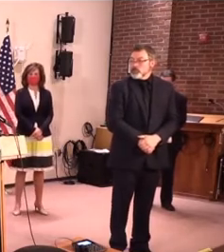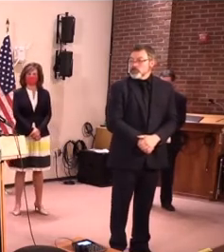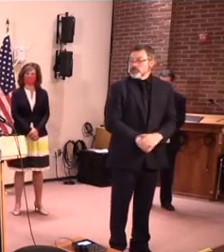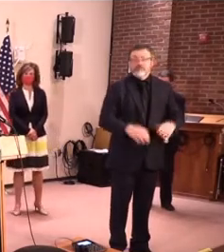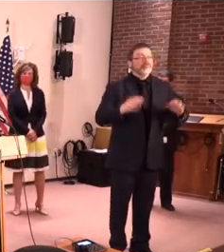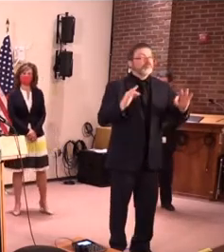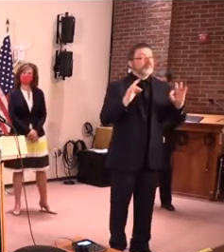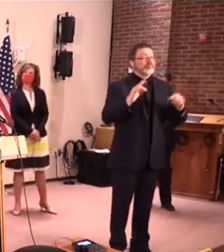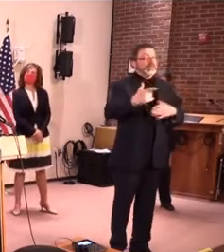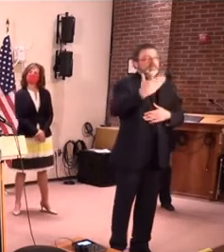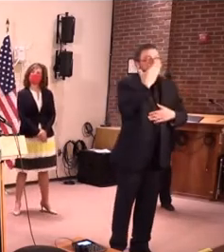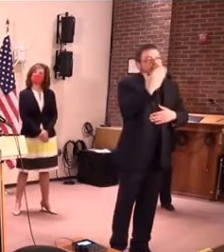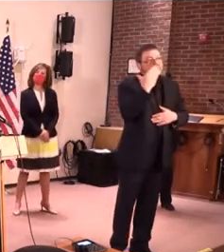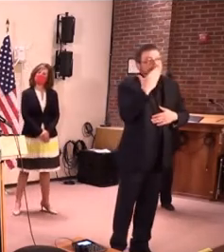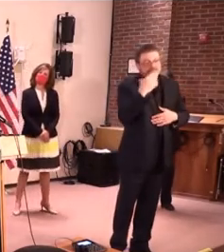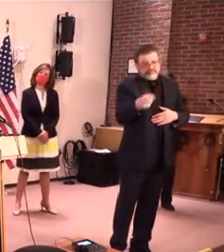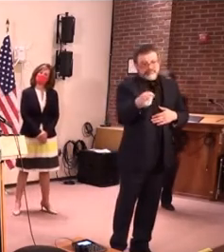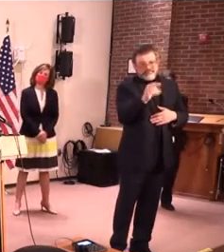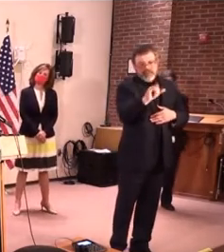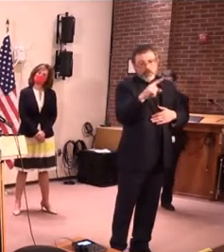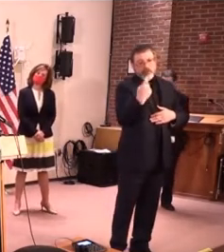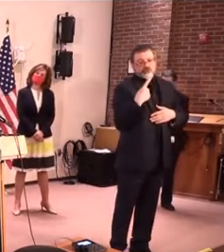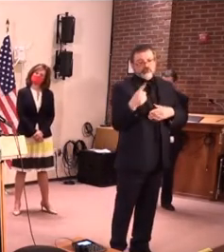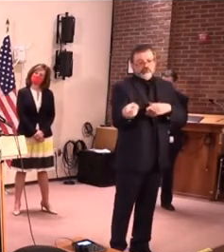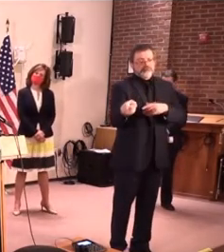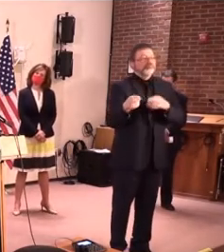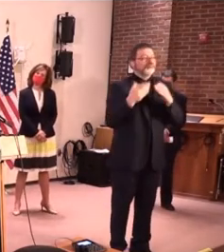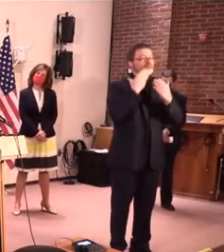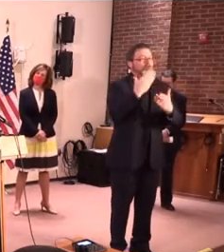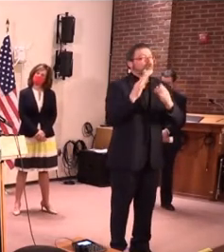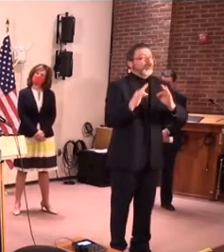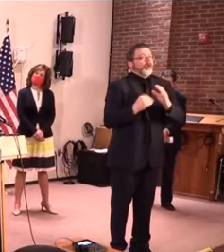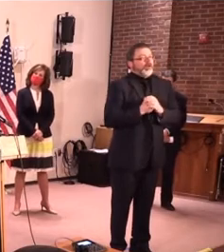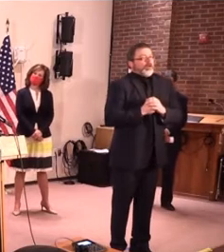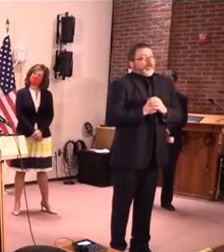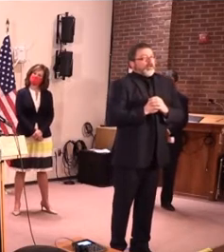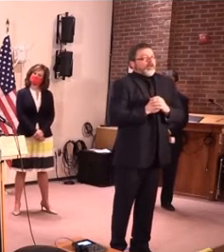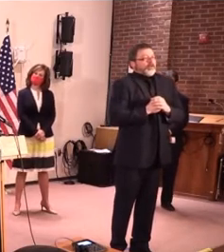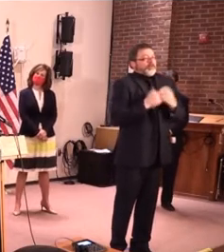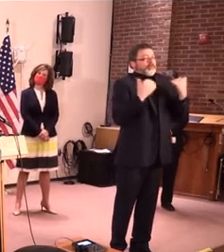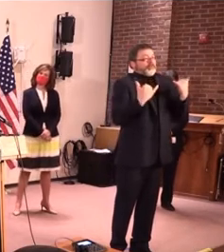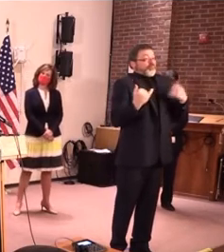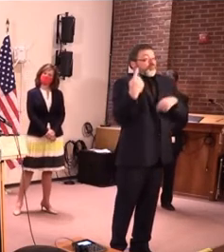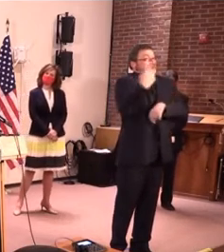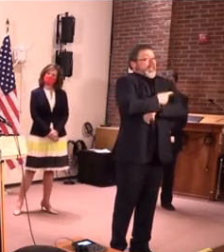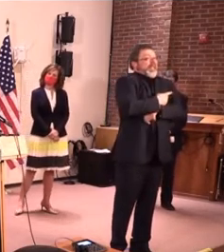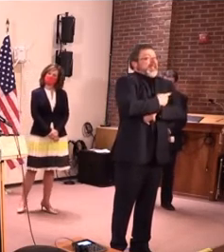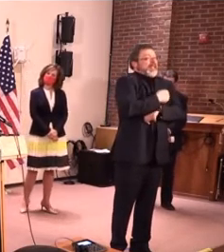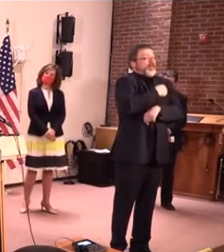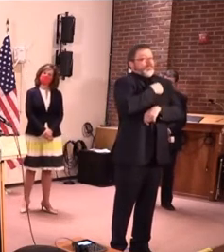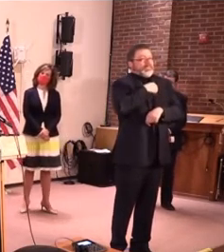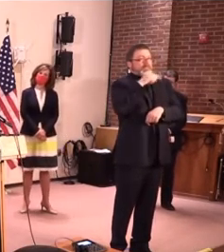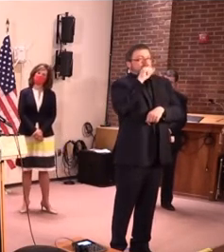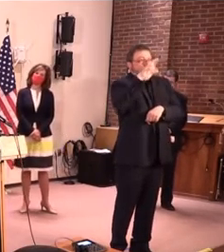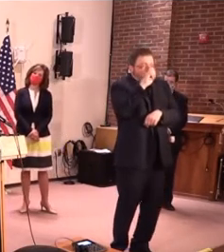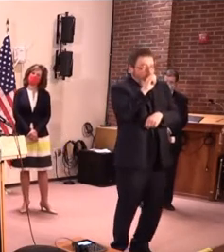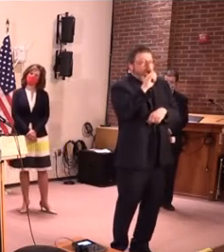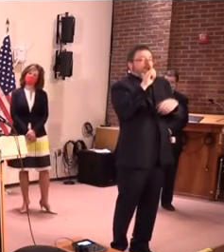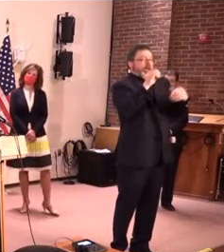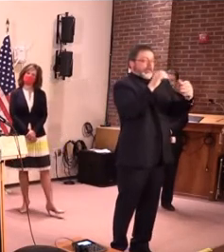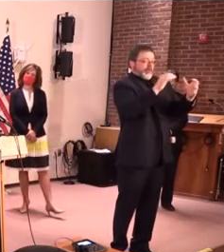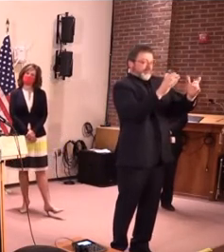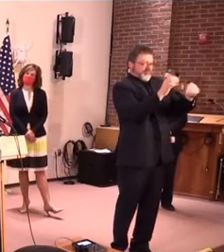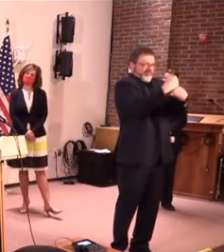Thanks, Kat, for the question. We are in the development of programs right now to try to figure